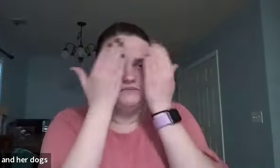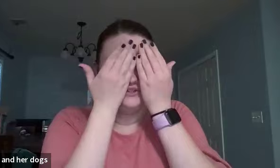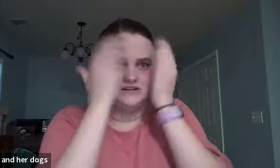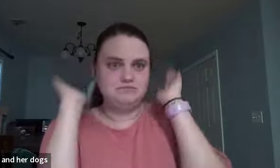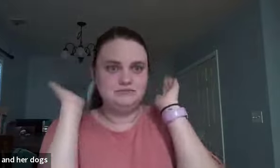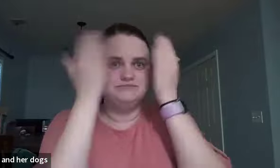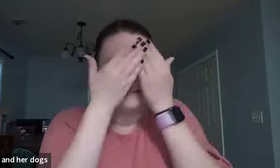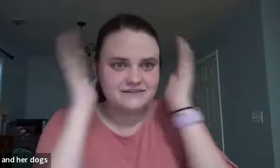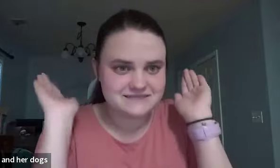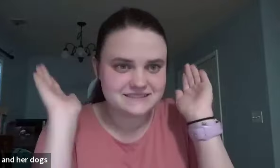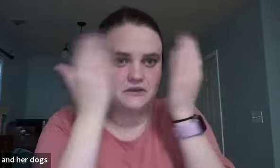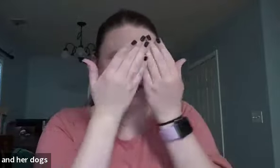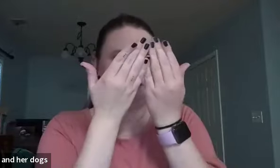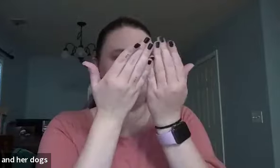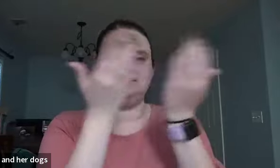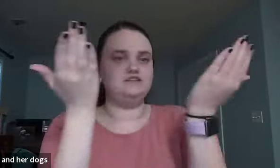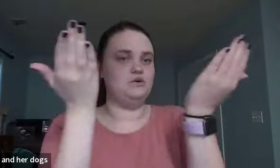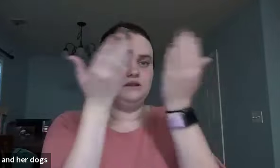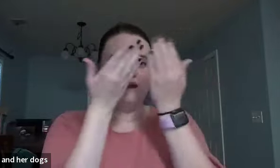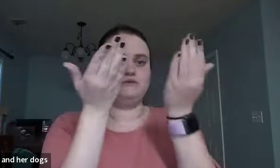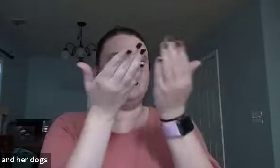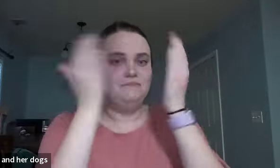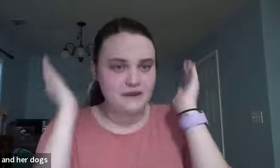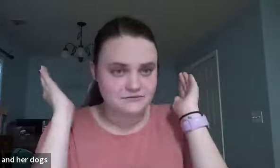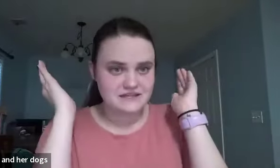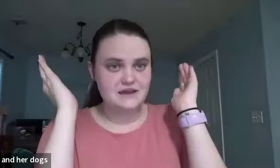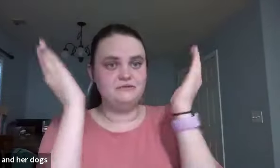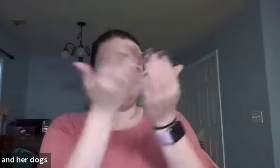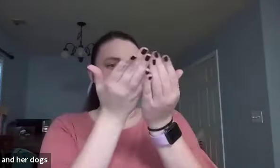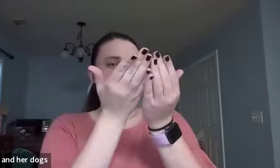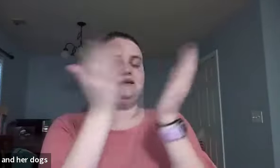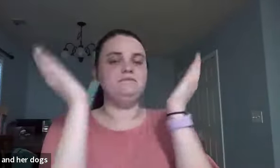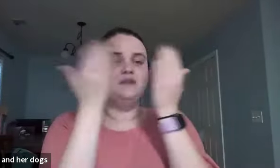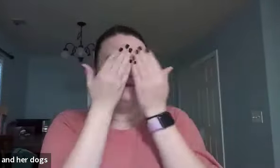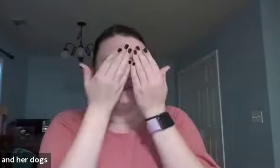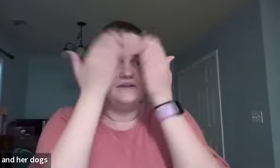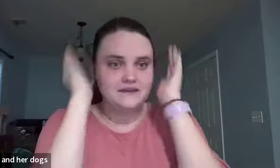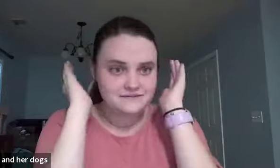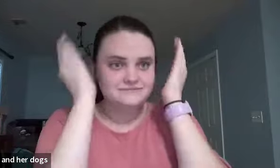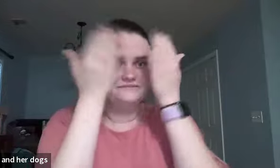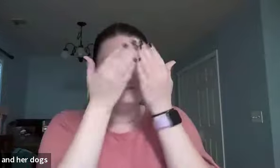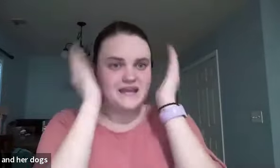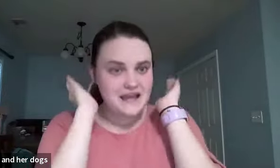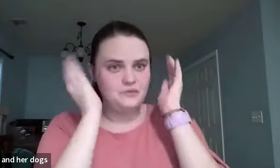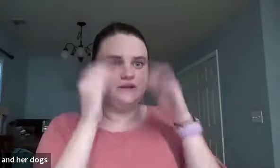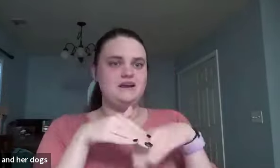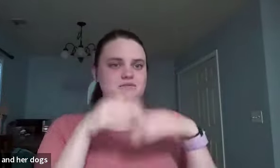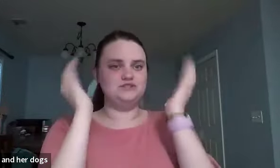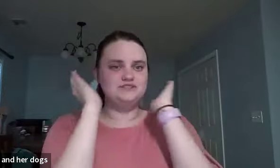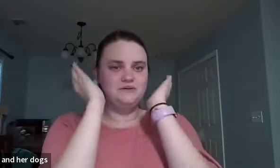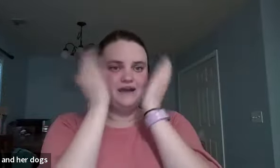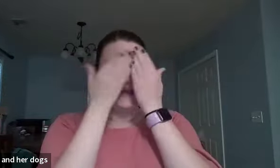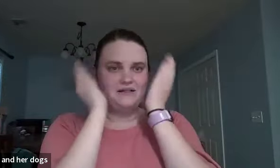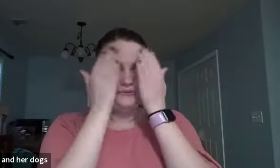kind of motion of boop, like scaring. I did that totally backwards. I bounced out when I was coming in, but the like Halloween kind of motion. So